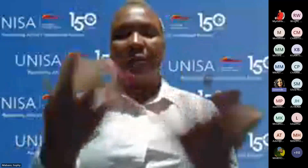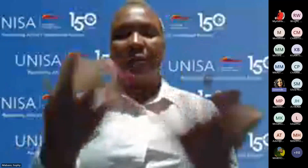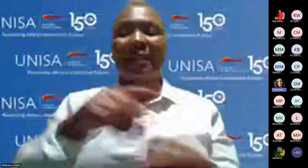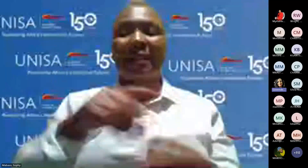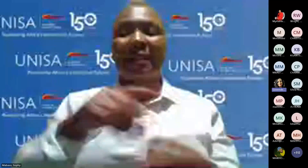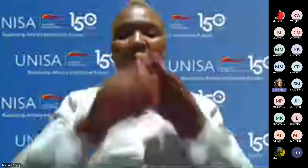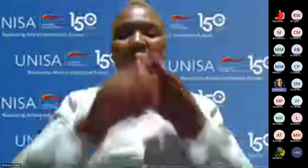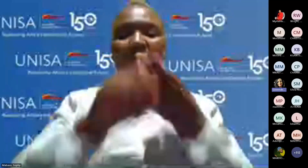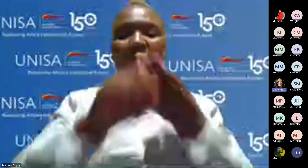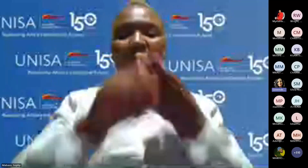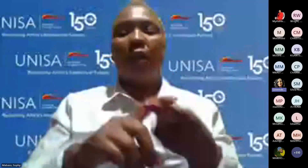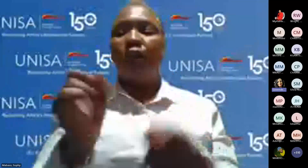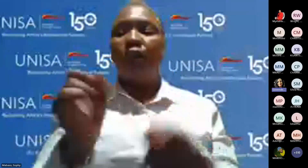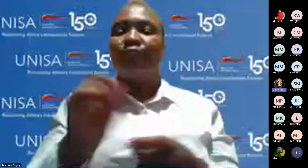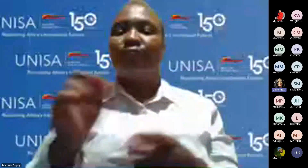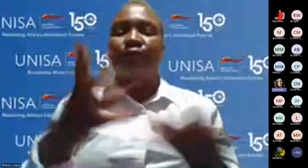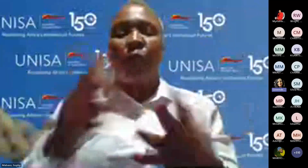what the question